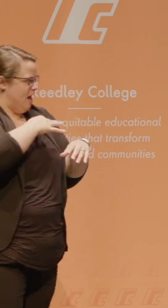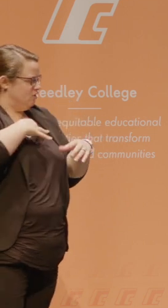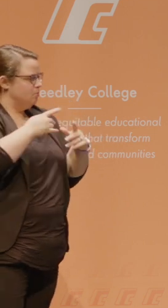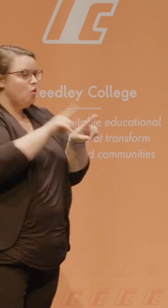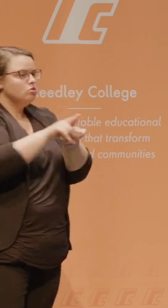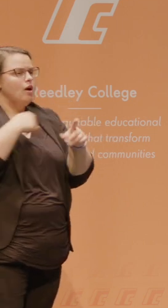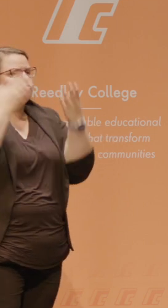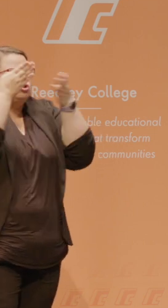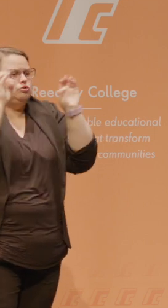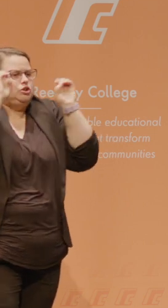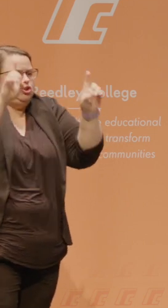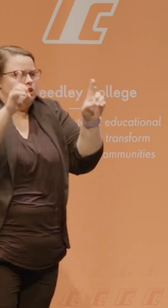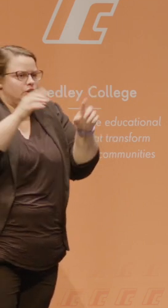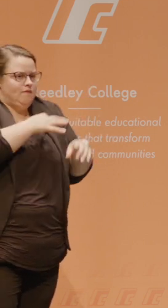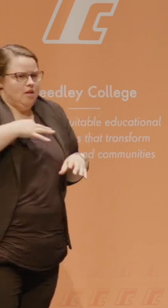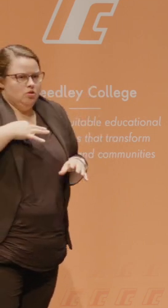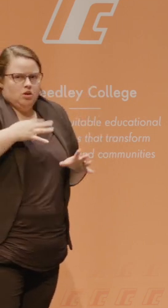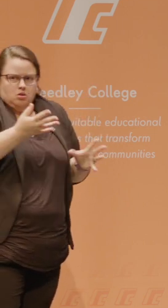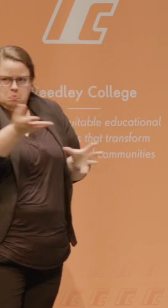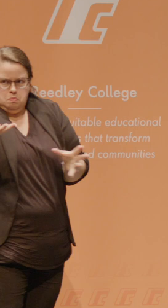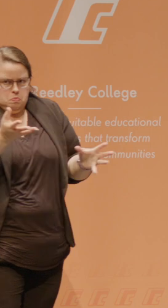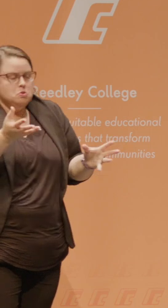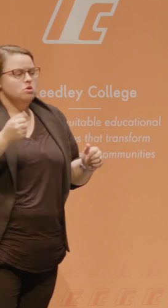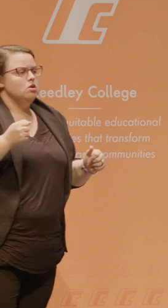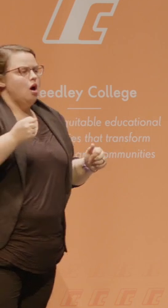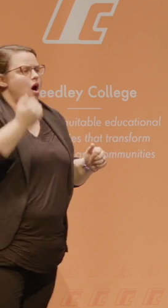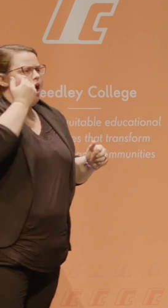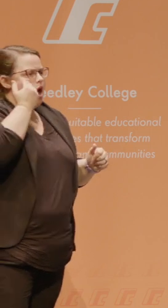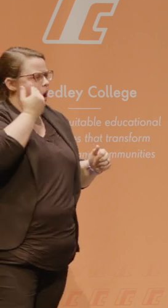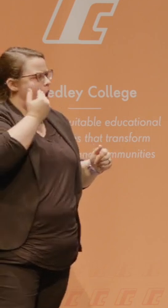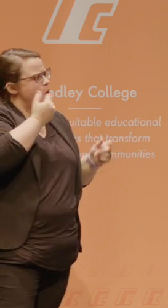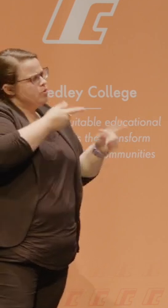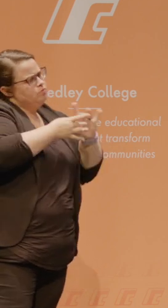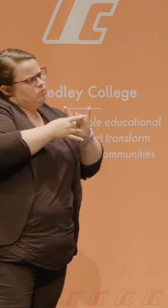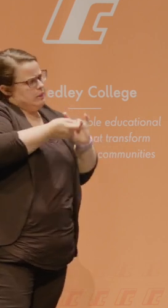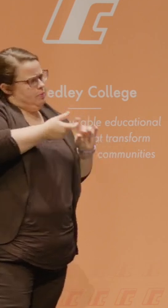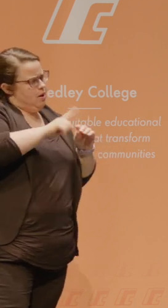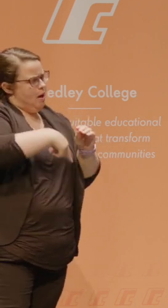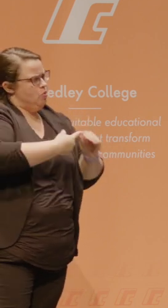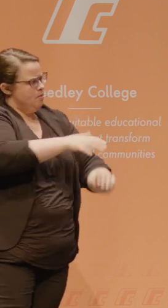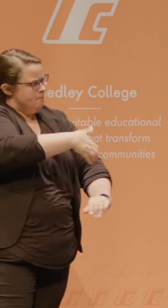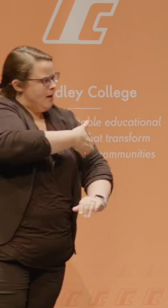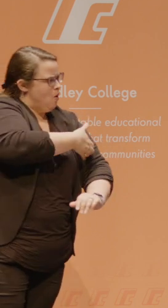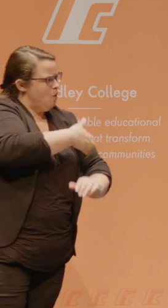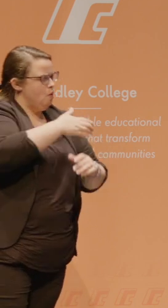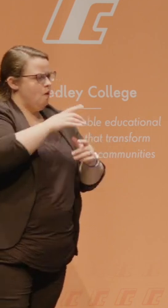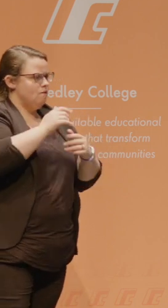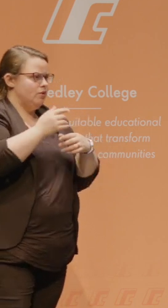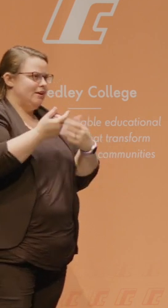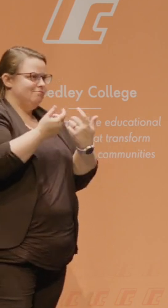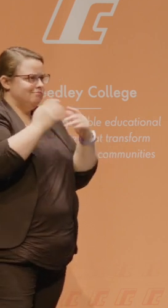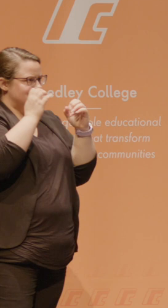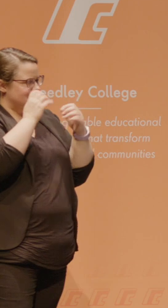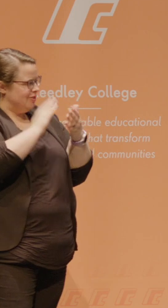education faculty. And so, I know that we talked last night a little bit about the power of a post-secondary education leading